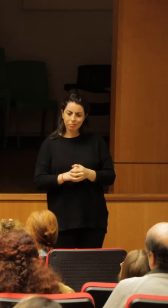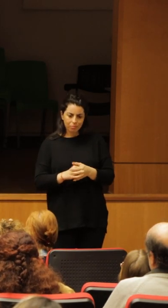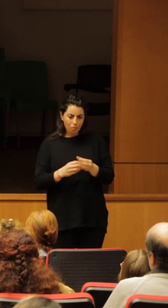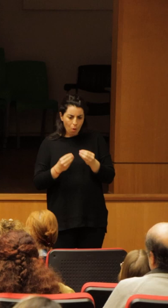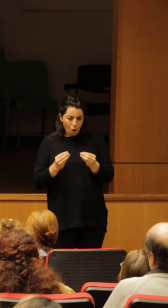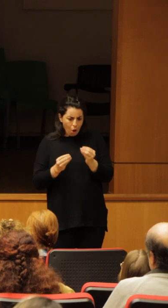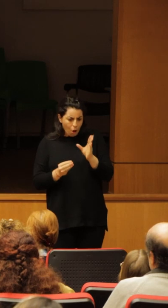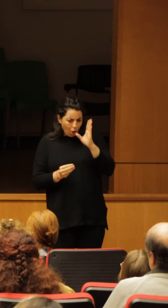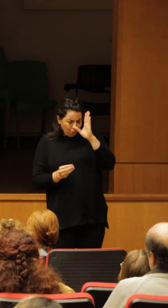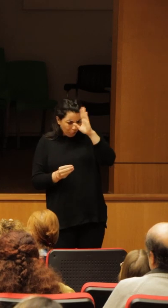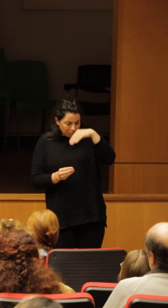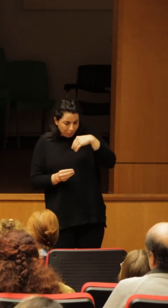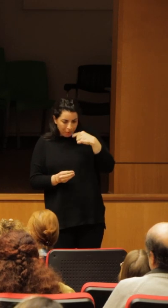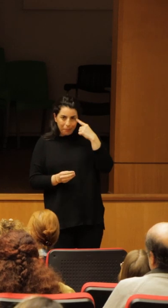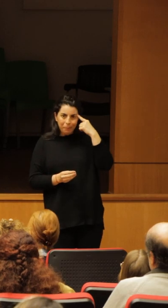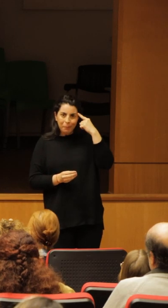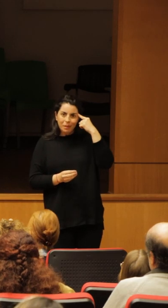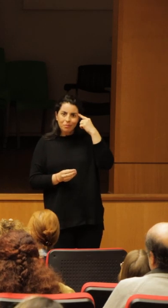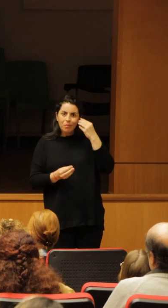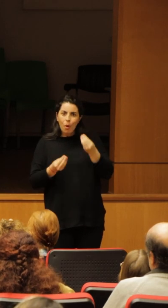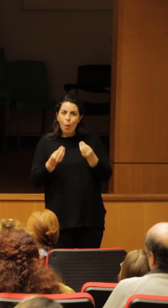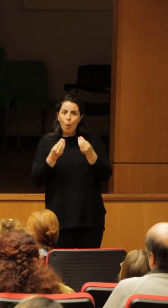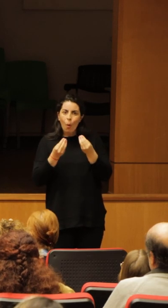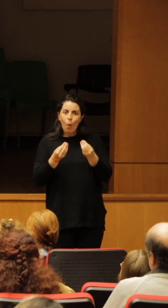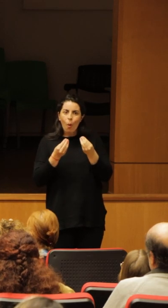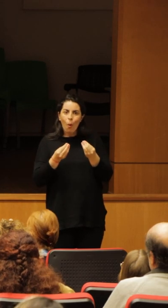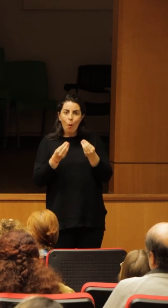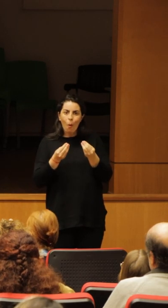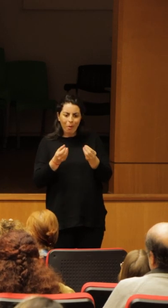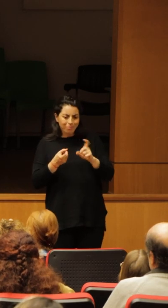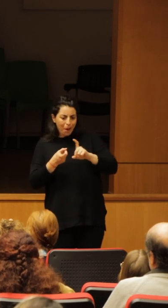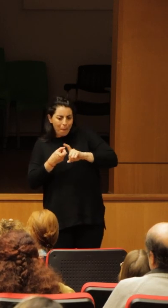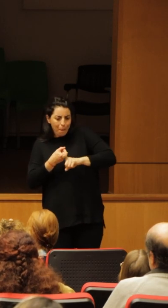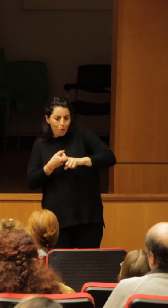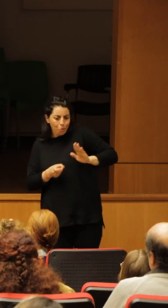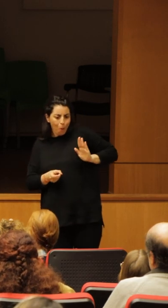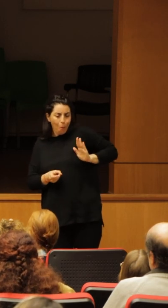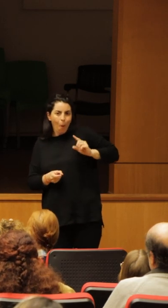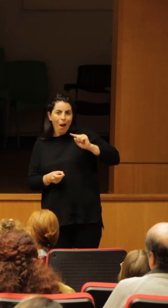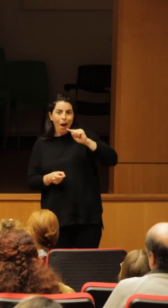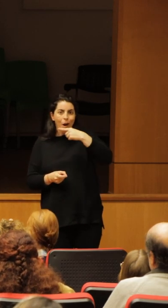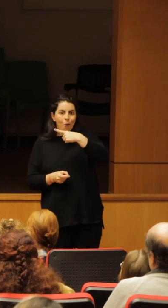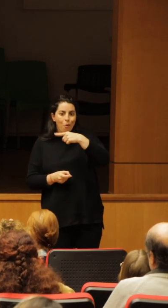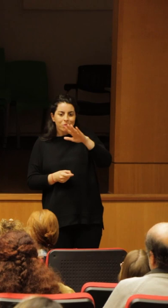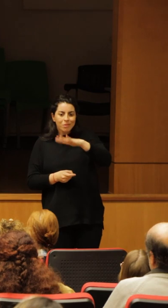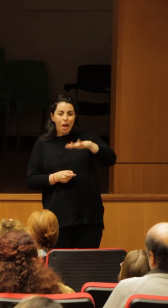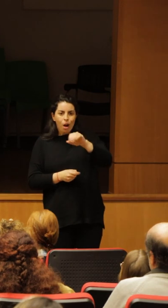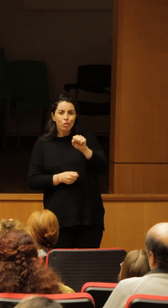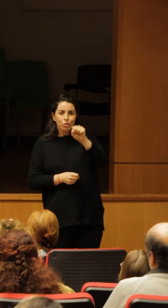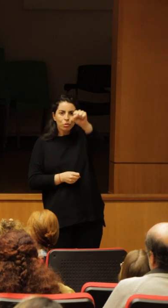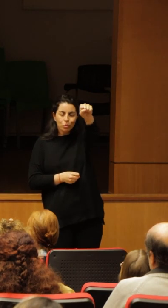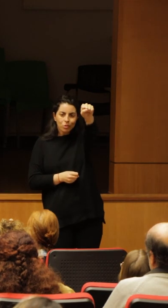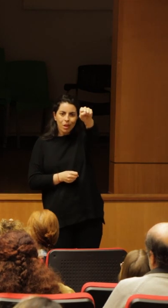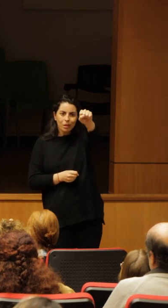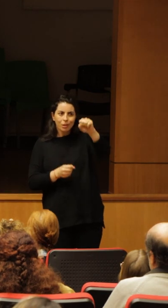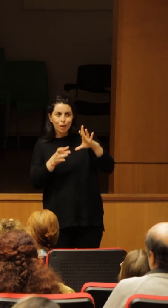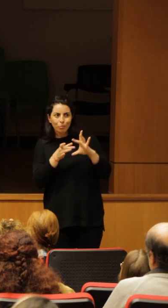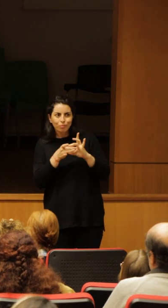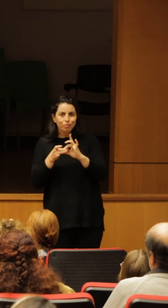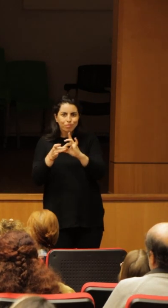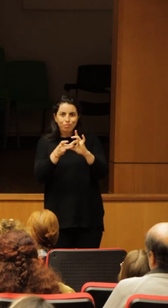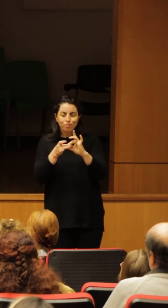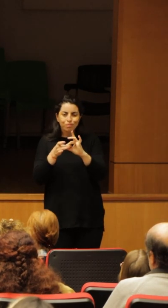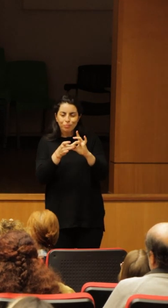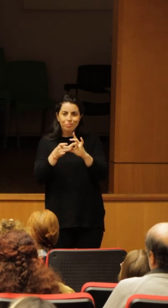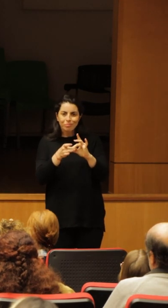podría creer si estaba incluso saliendo con una rusa? Now, socialista. That all abruptly ended at